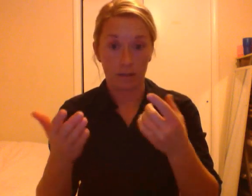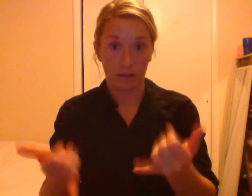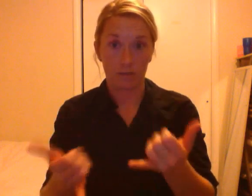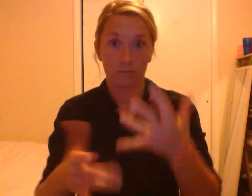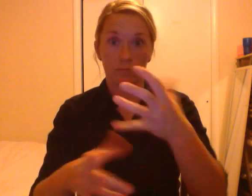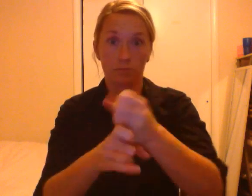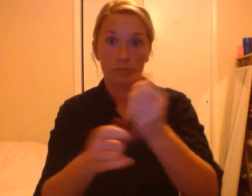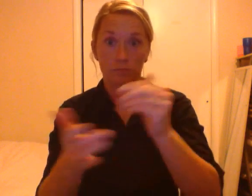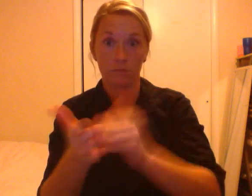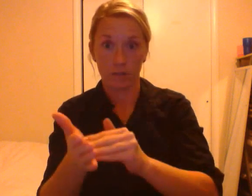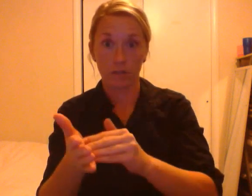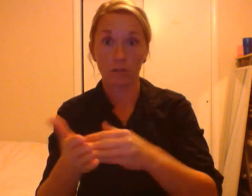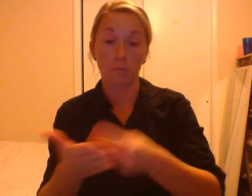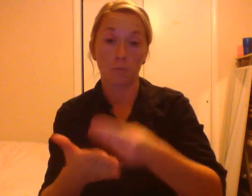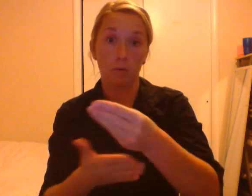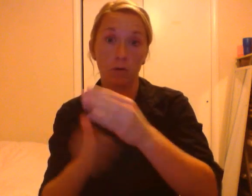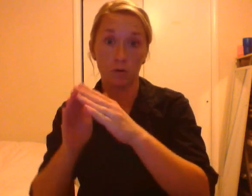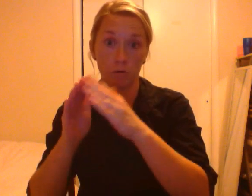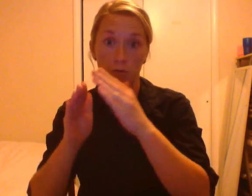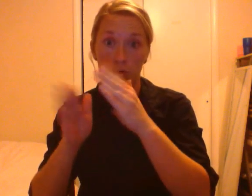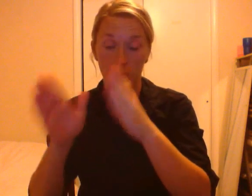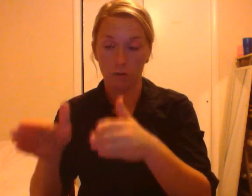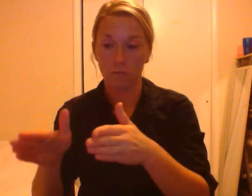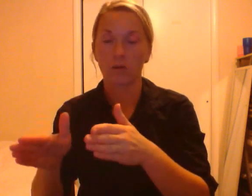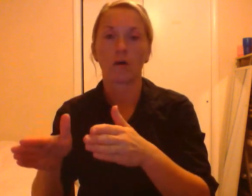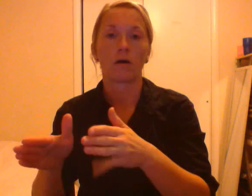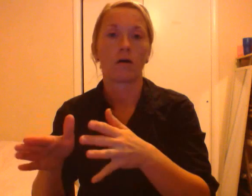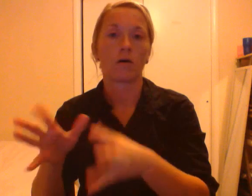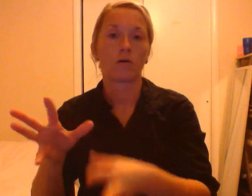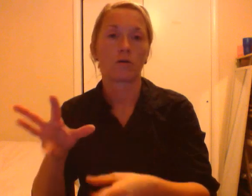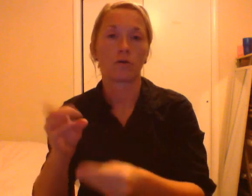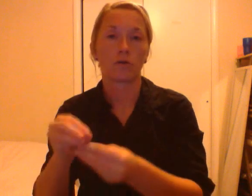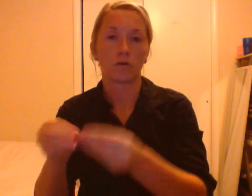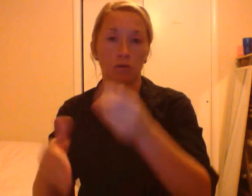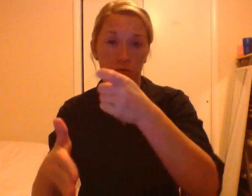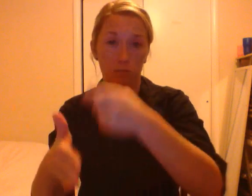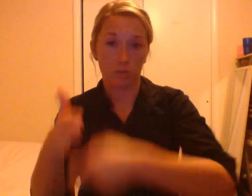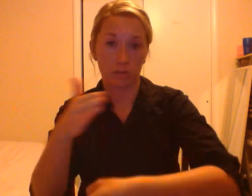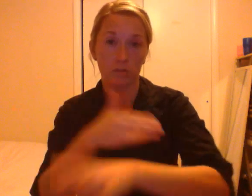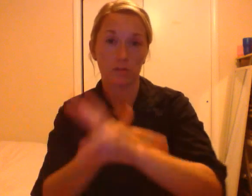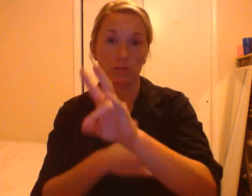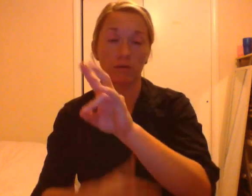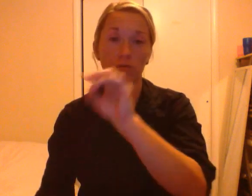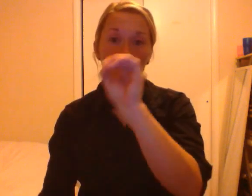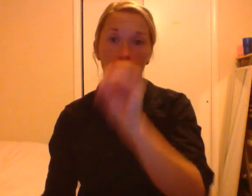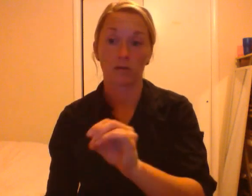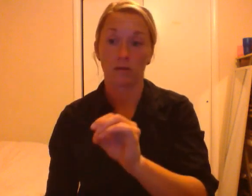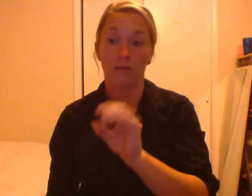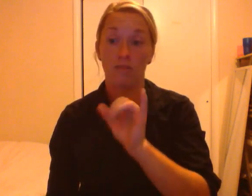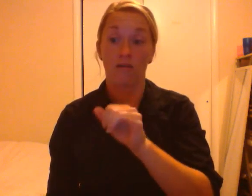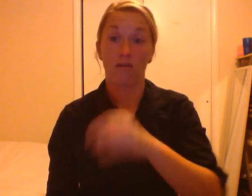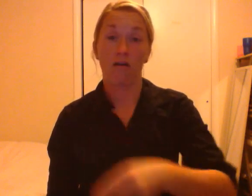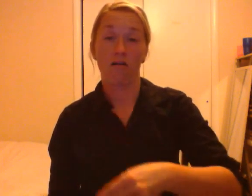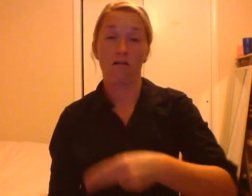price, I'm going to give you 7%, and that's the highest it's going to be. Now, that 7% is going to include the